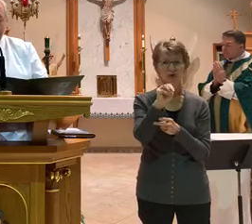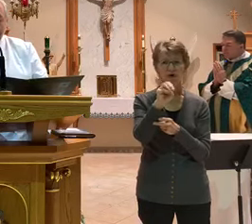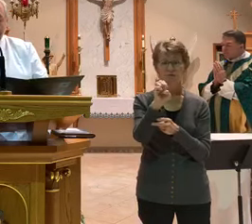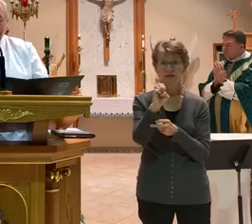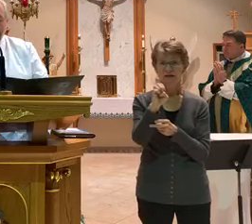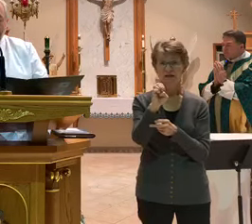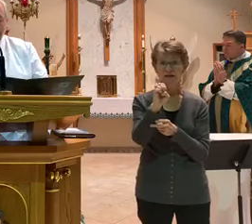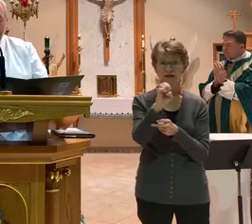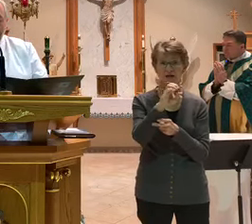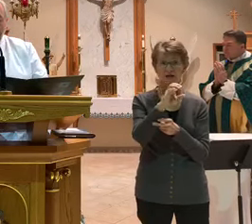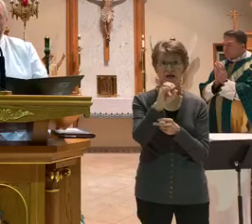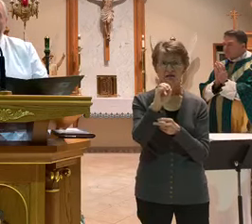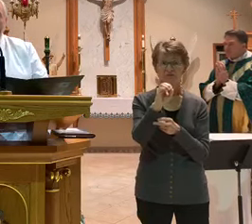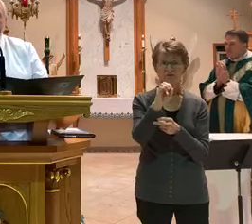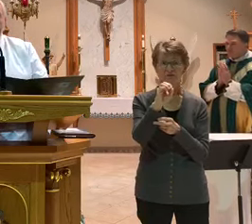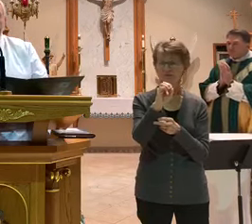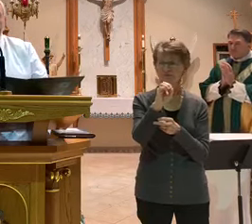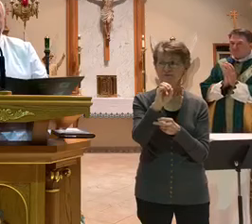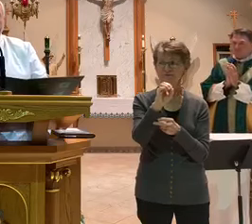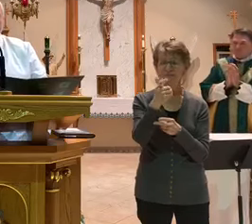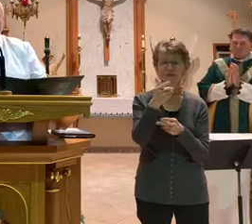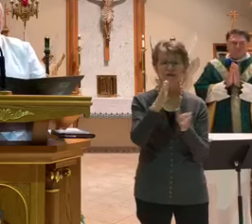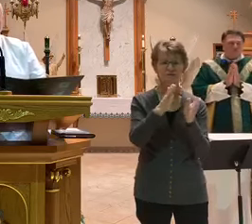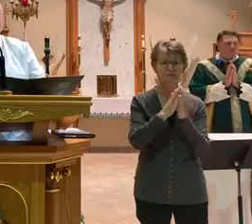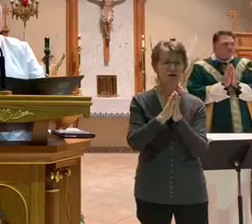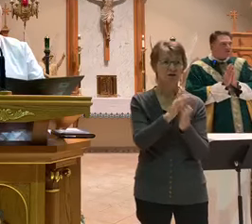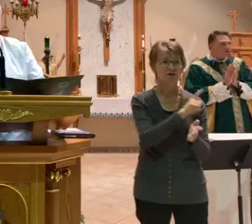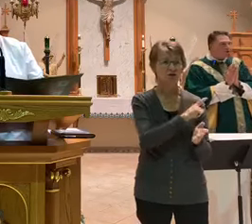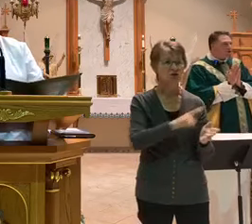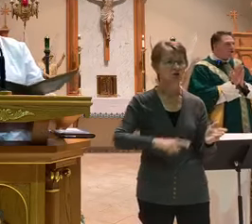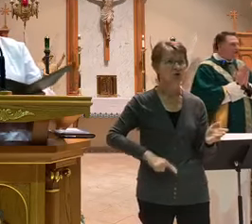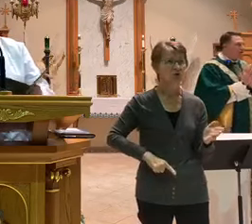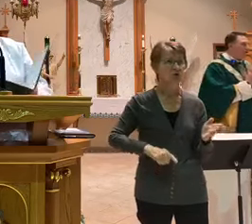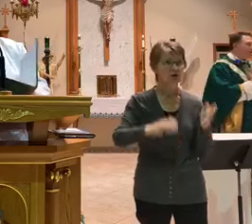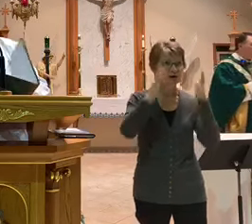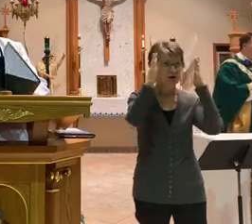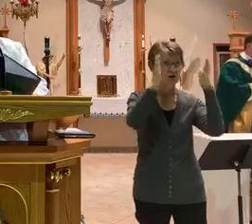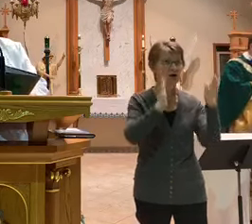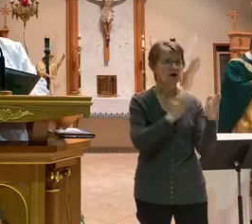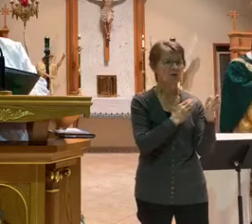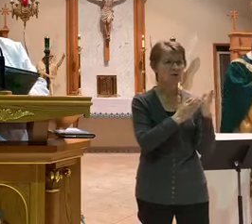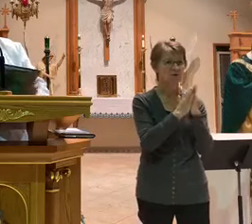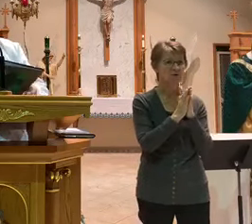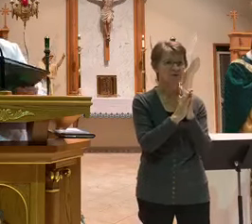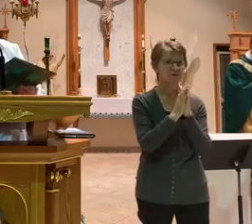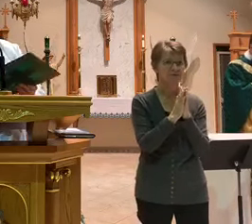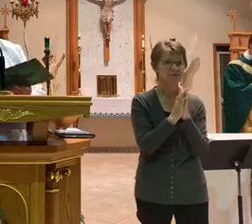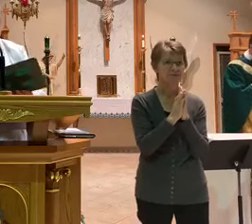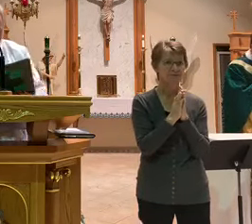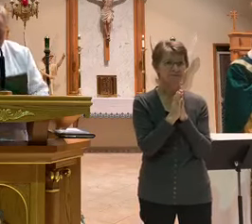Holy Mass is being offered, let us pray to the Lord. Lord, hear our prayers.